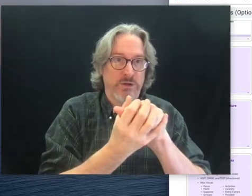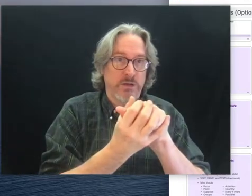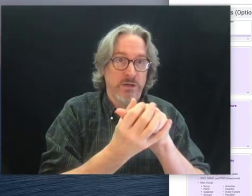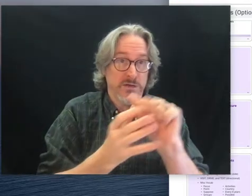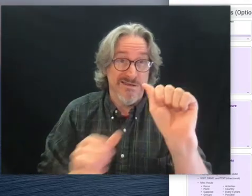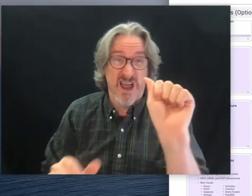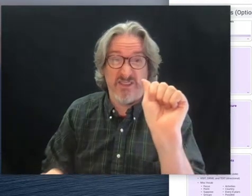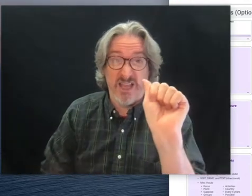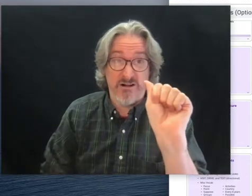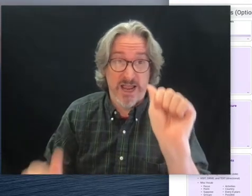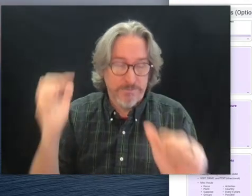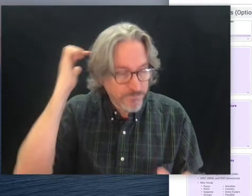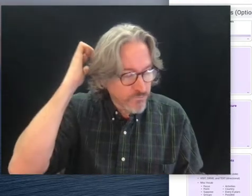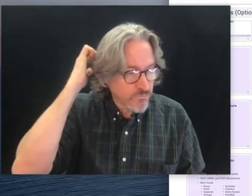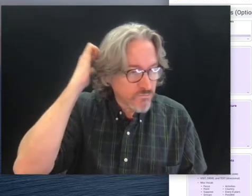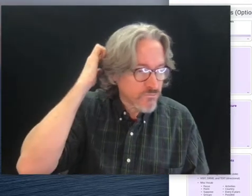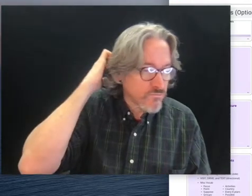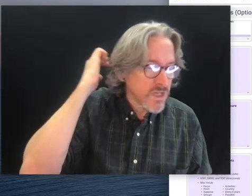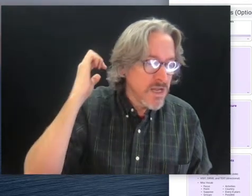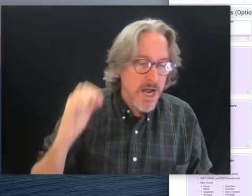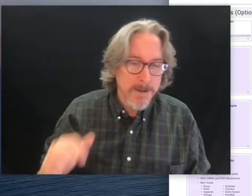shape, not the letter A.